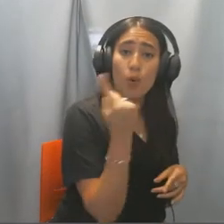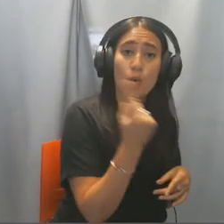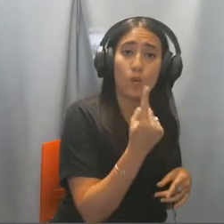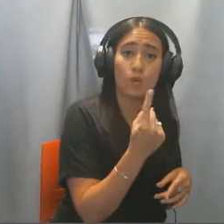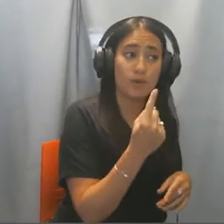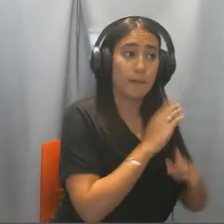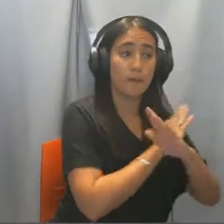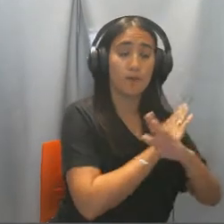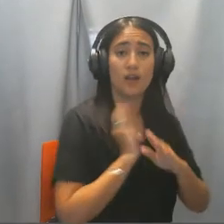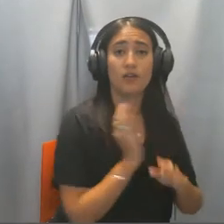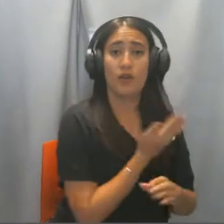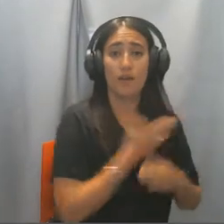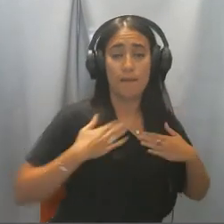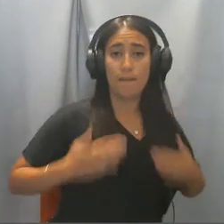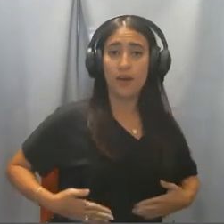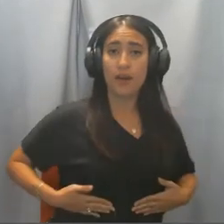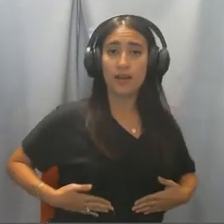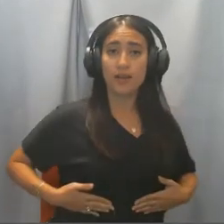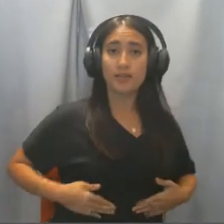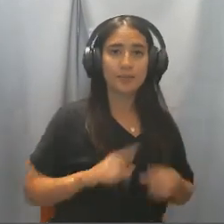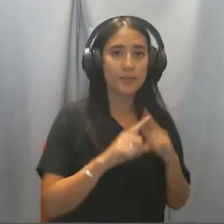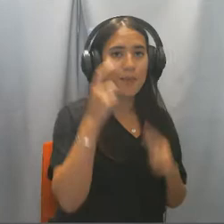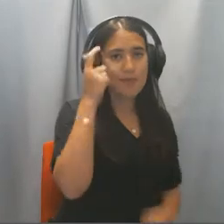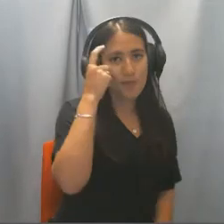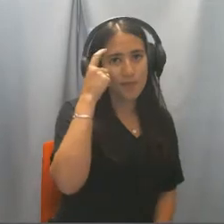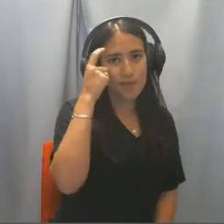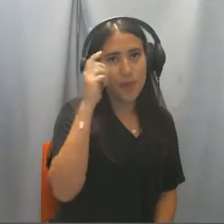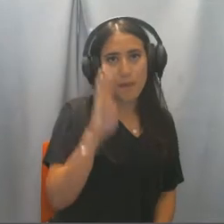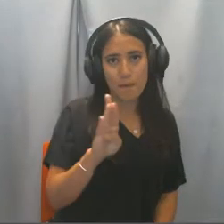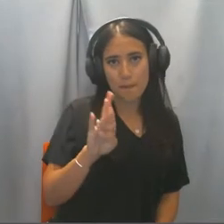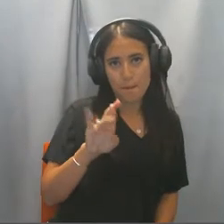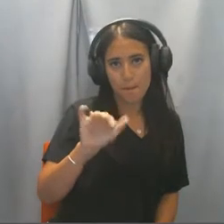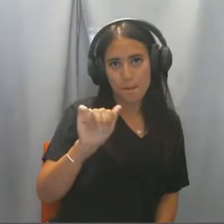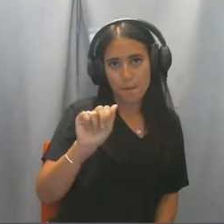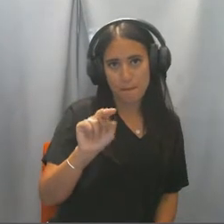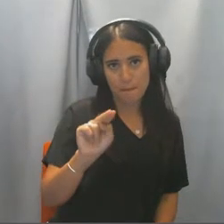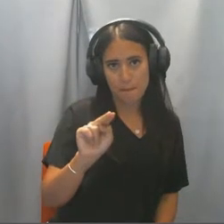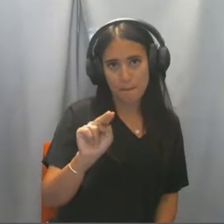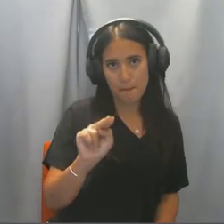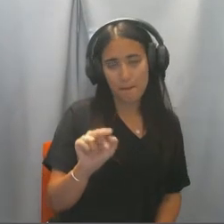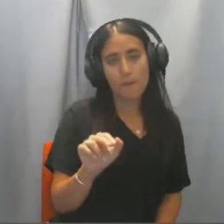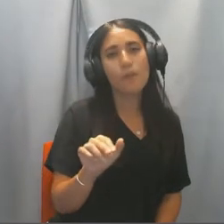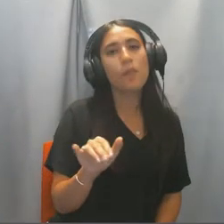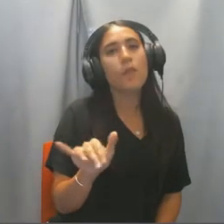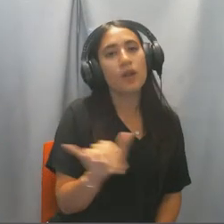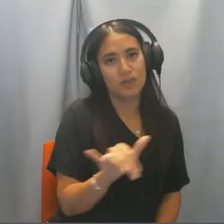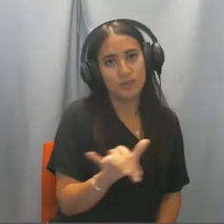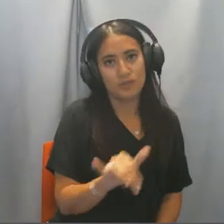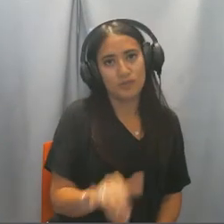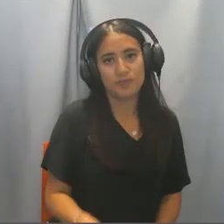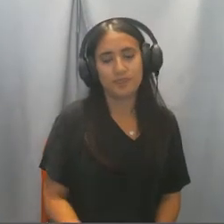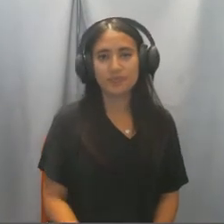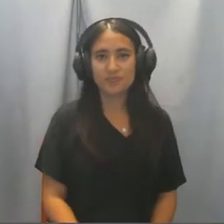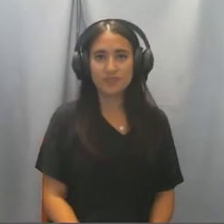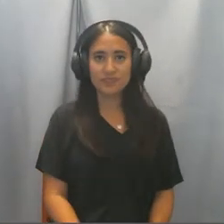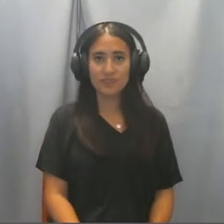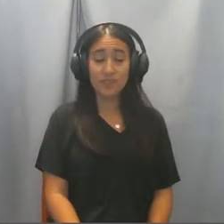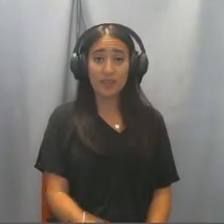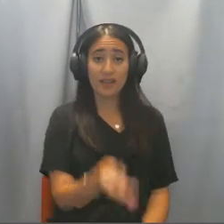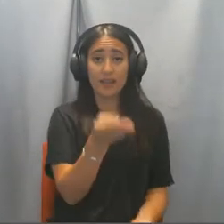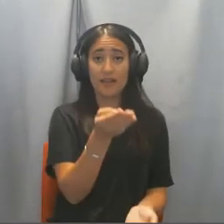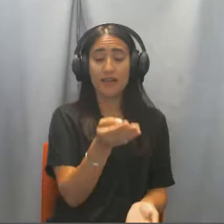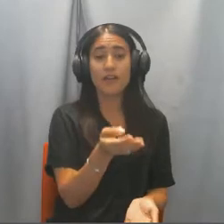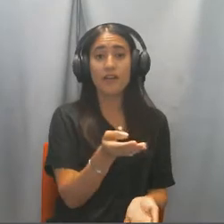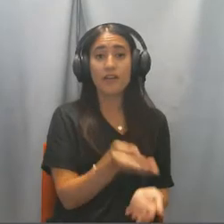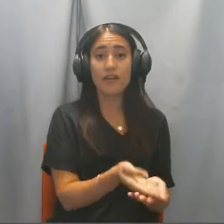our brains. It turns out that being in a securely attached relationship to another person in